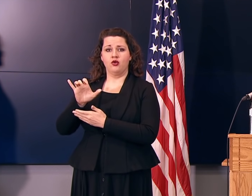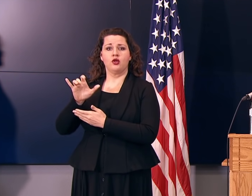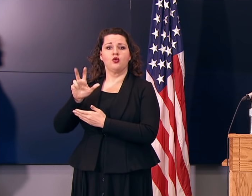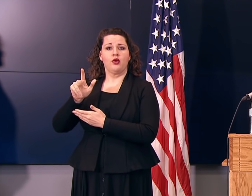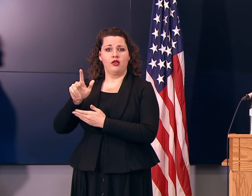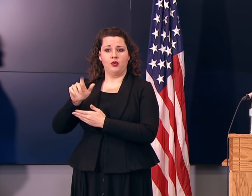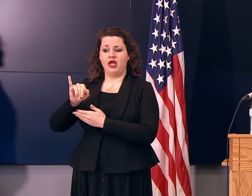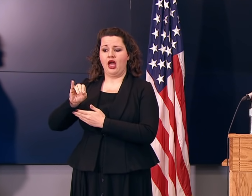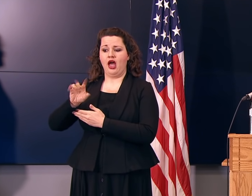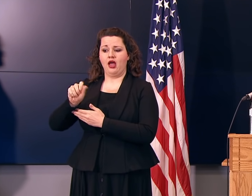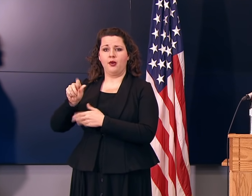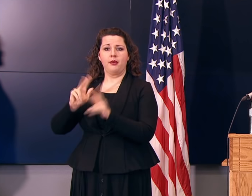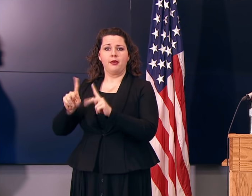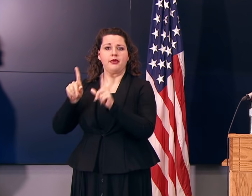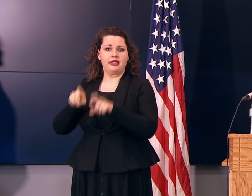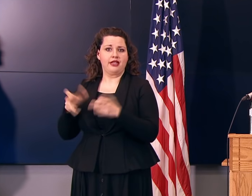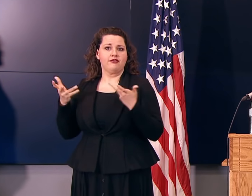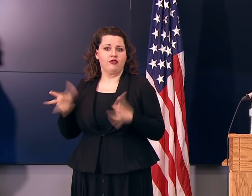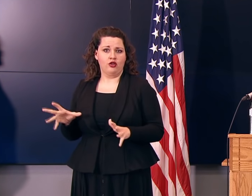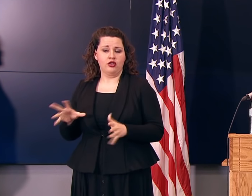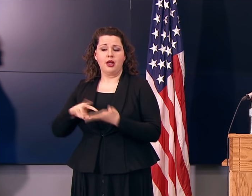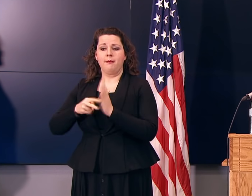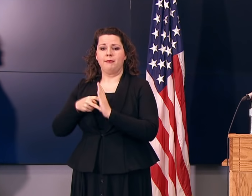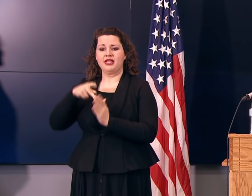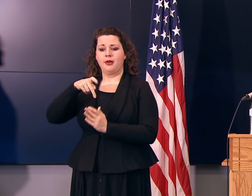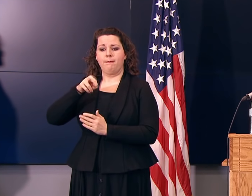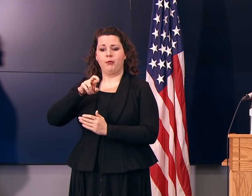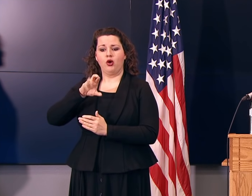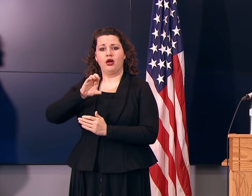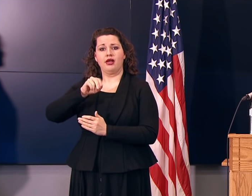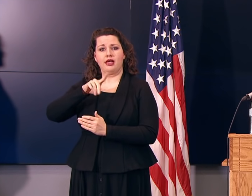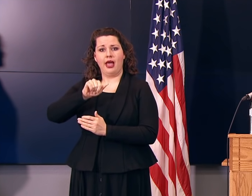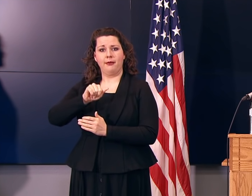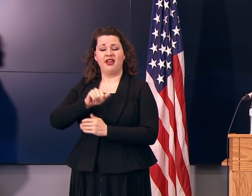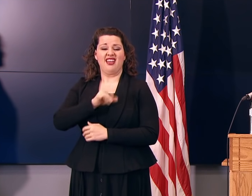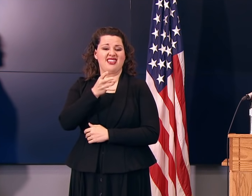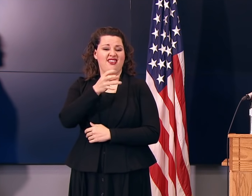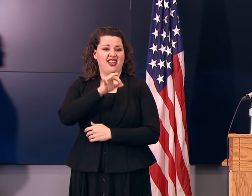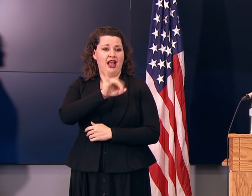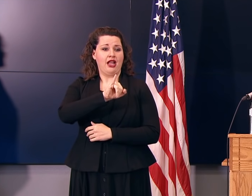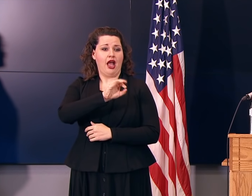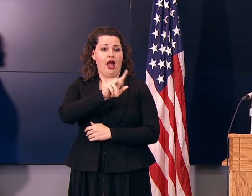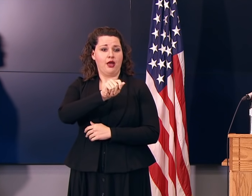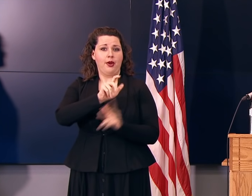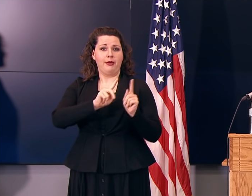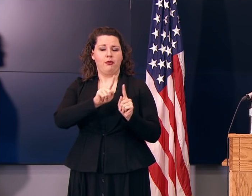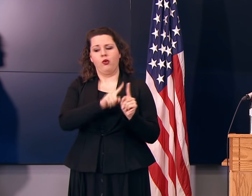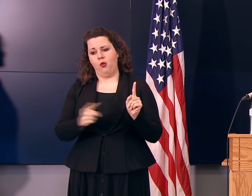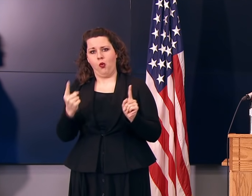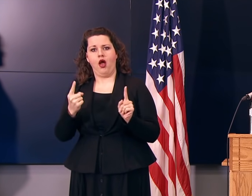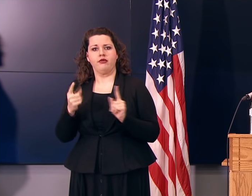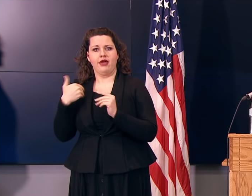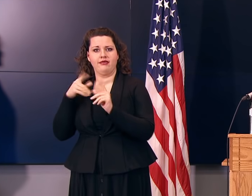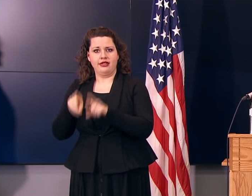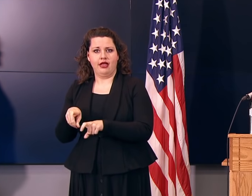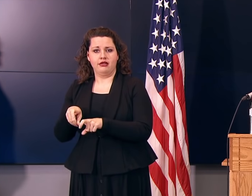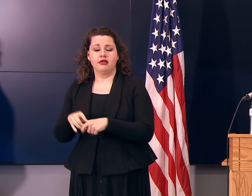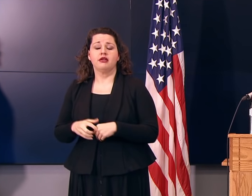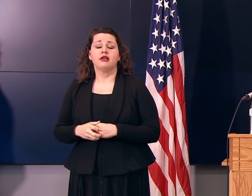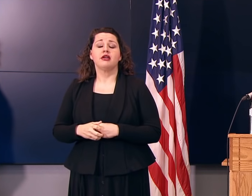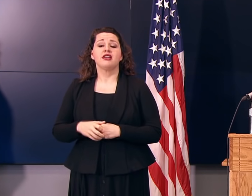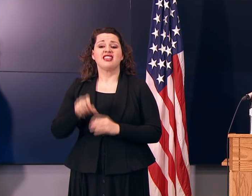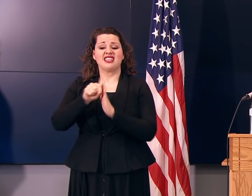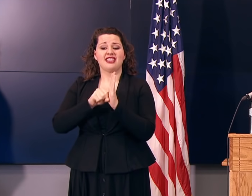39,823 Iowans have been tested for a per capita of 1 in every 79 Iowans. The State Hygienic